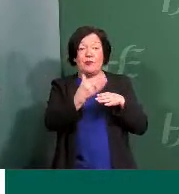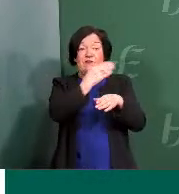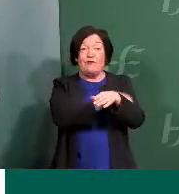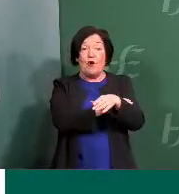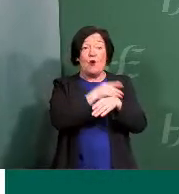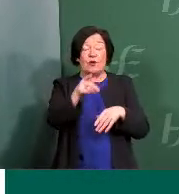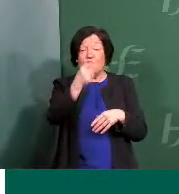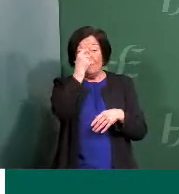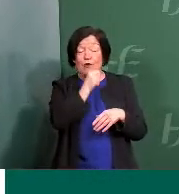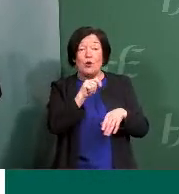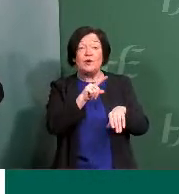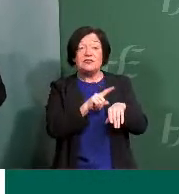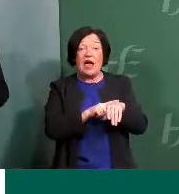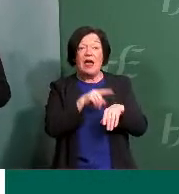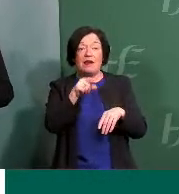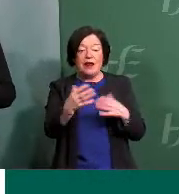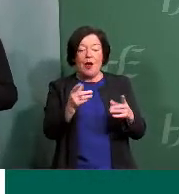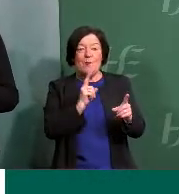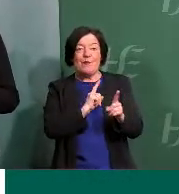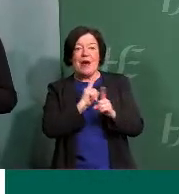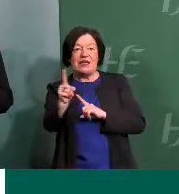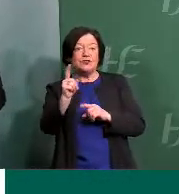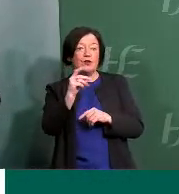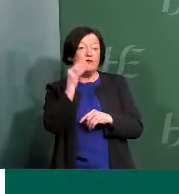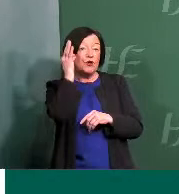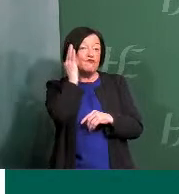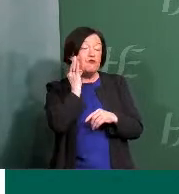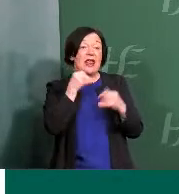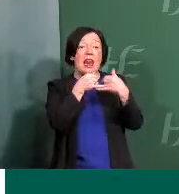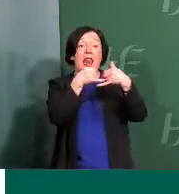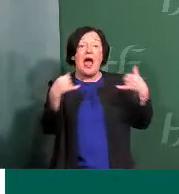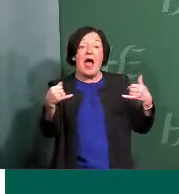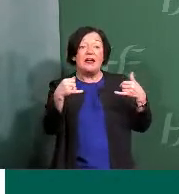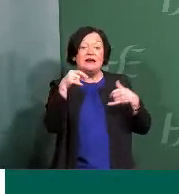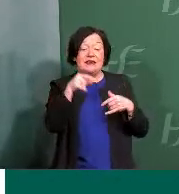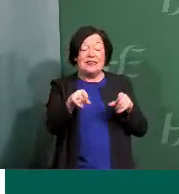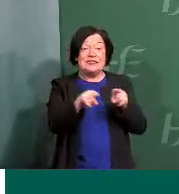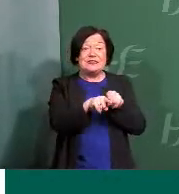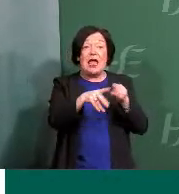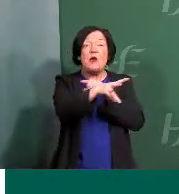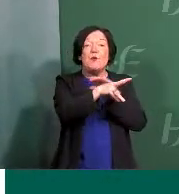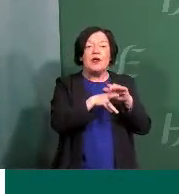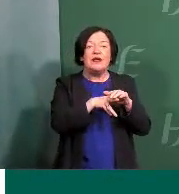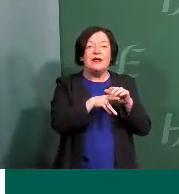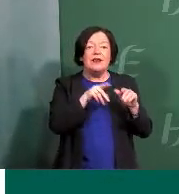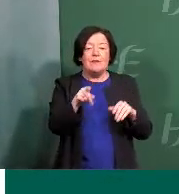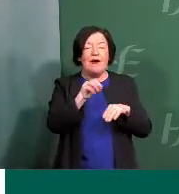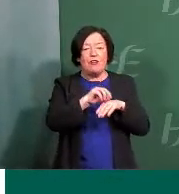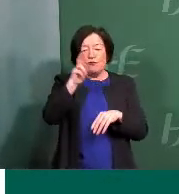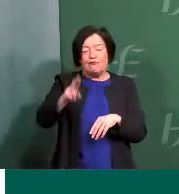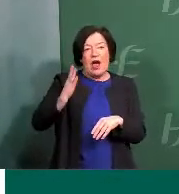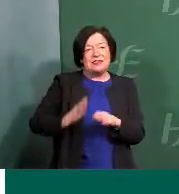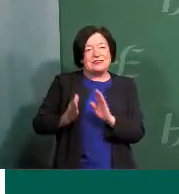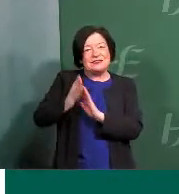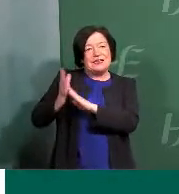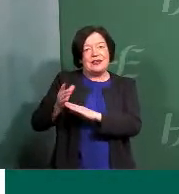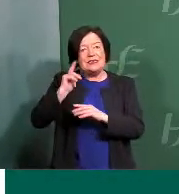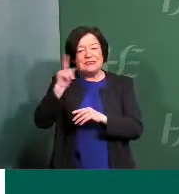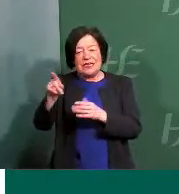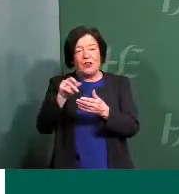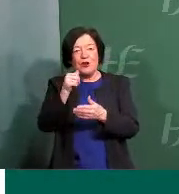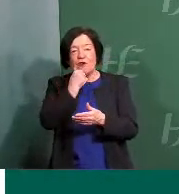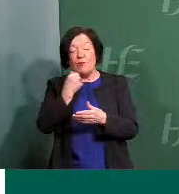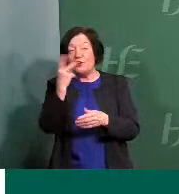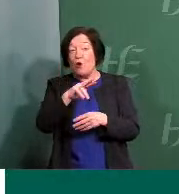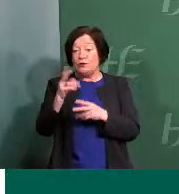flu season. So we've now kind of passed over the green line there in terms of being busier for the same week. But critically, on the right-hand side, you see the graph, and we don't usually